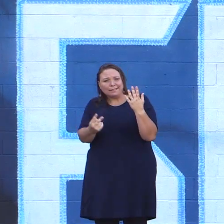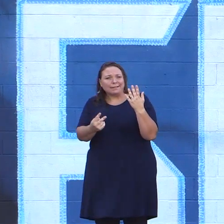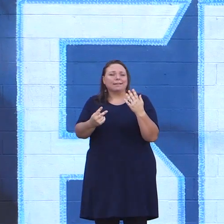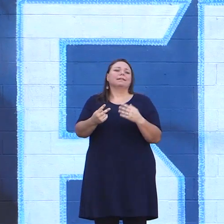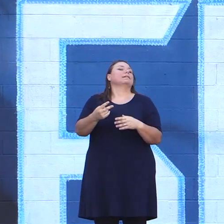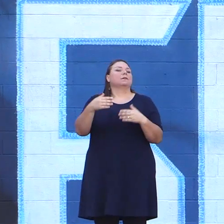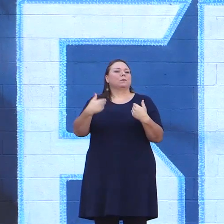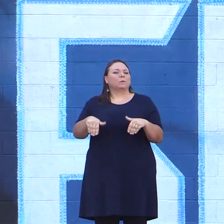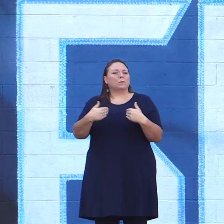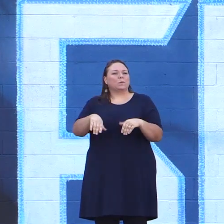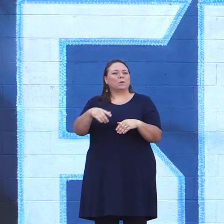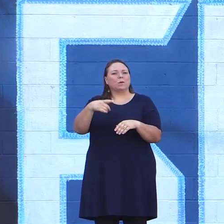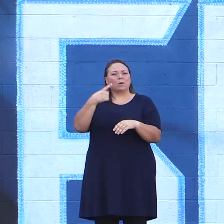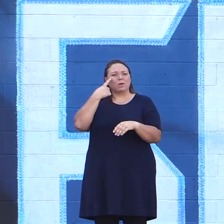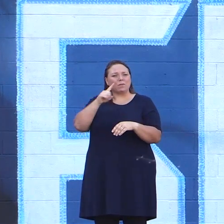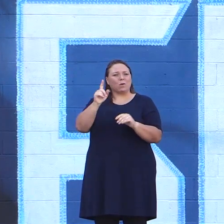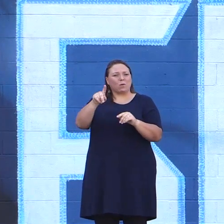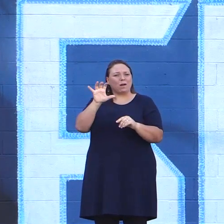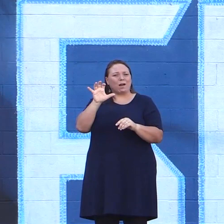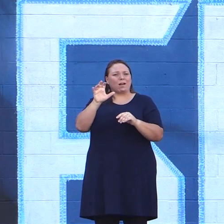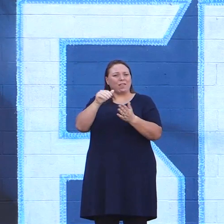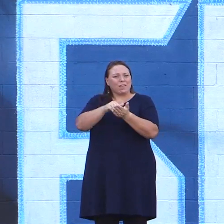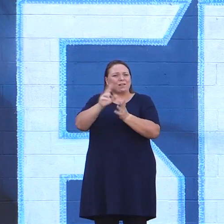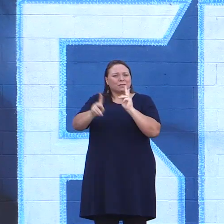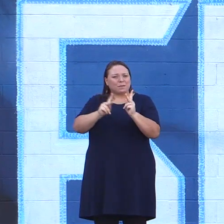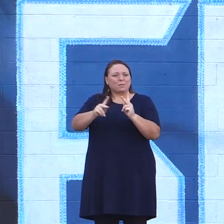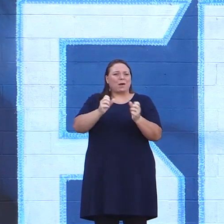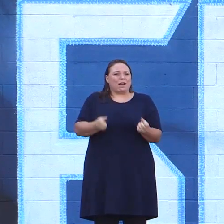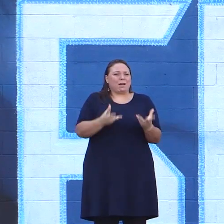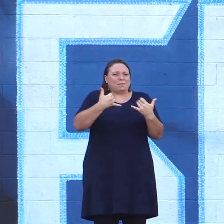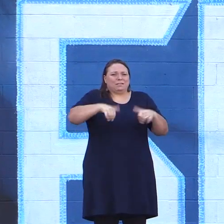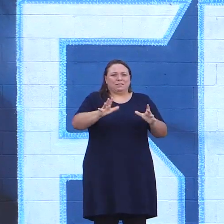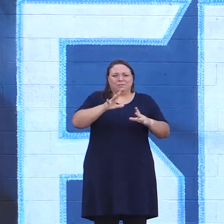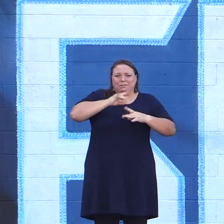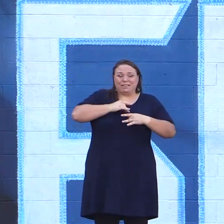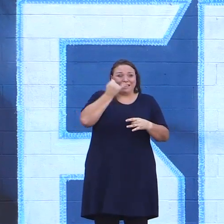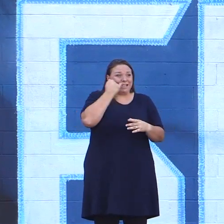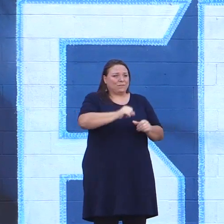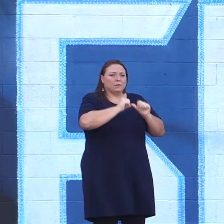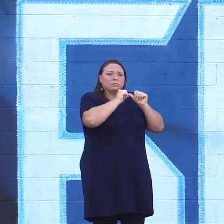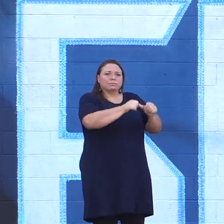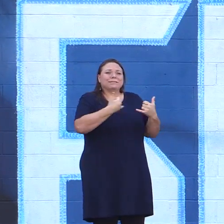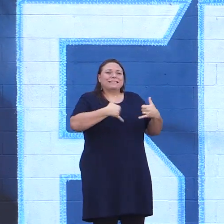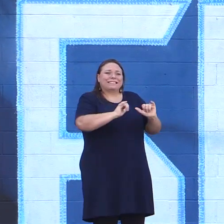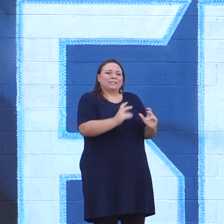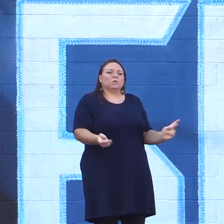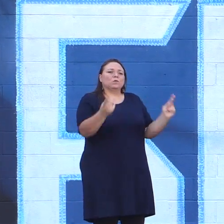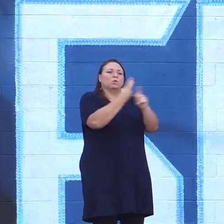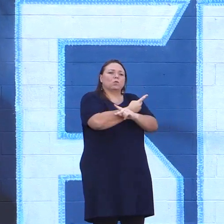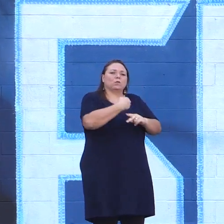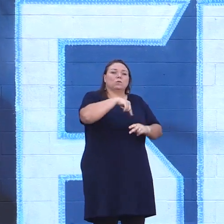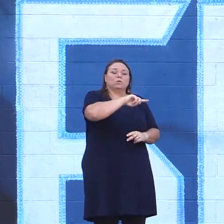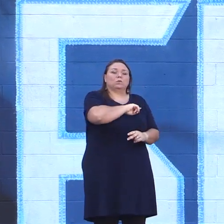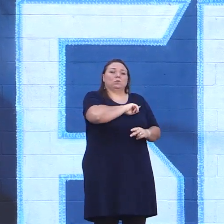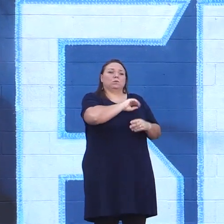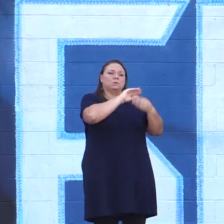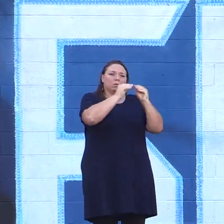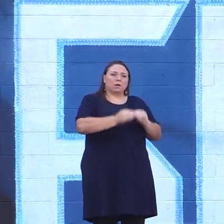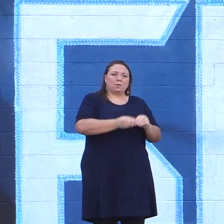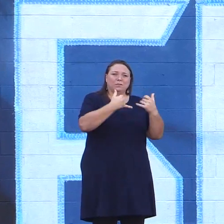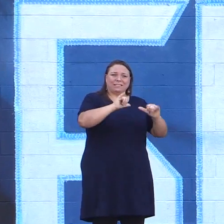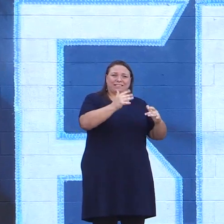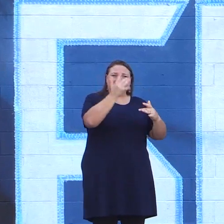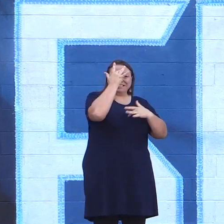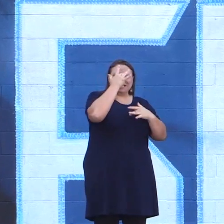cases per 100,000 residents. Had we stayed at #1 worst, our daily case count would be over